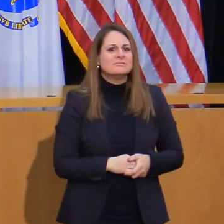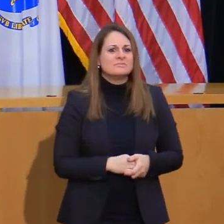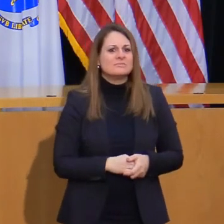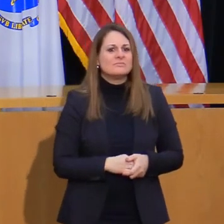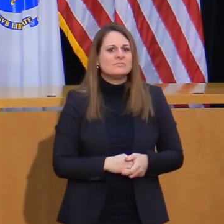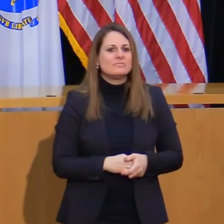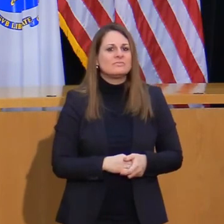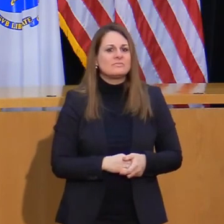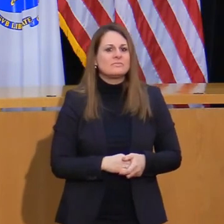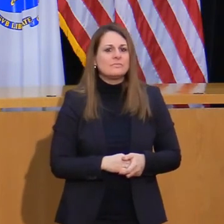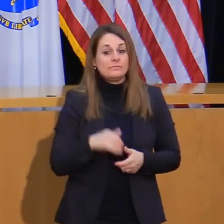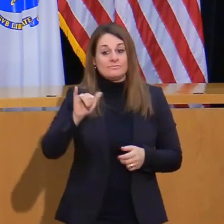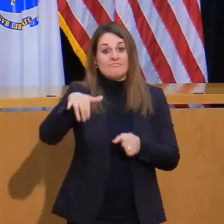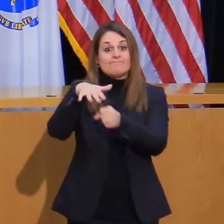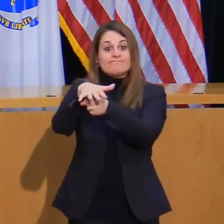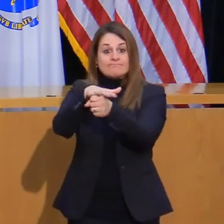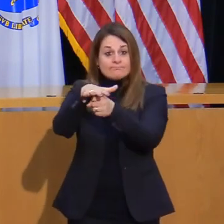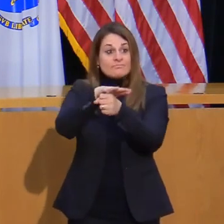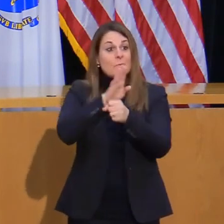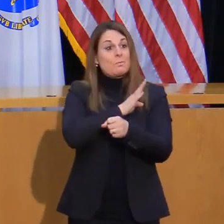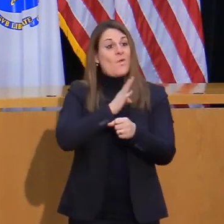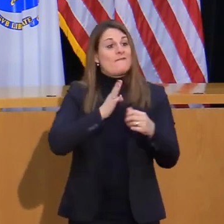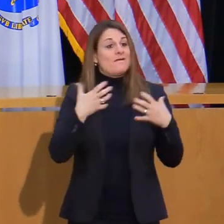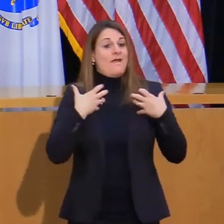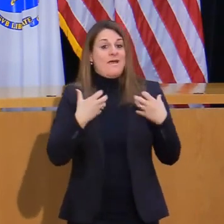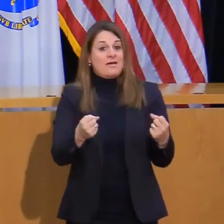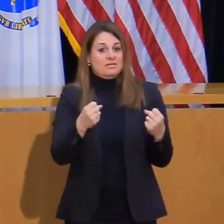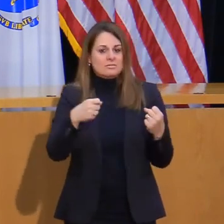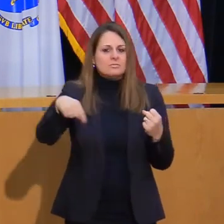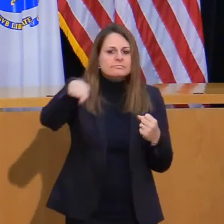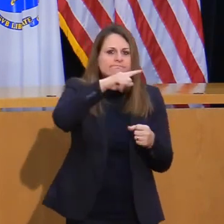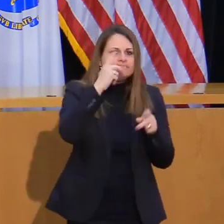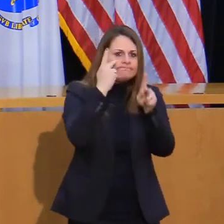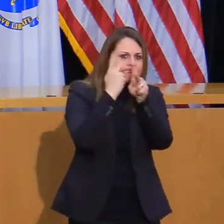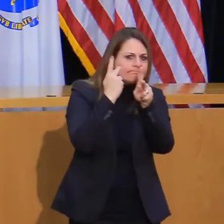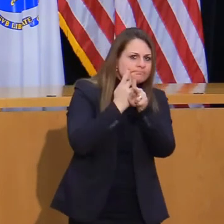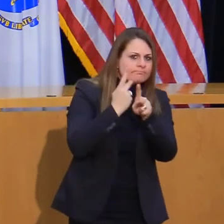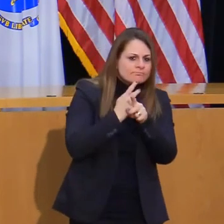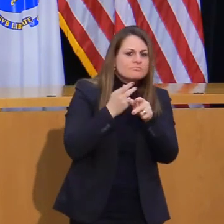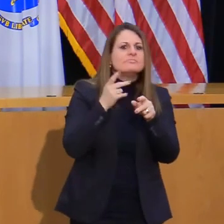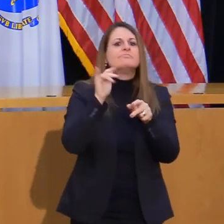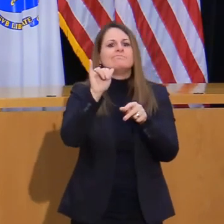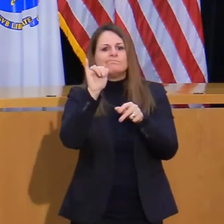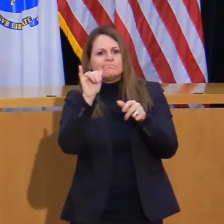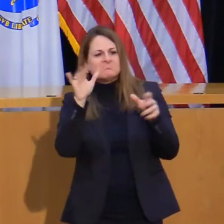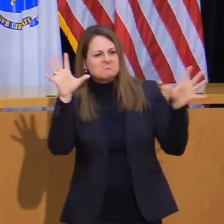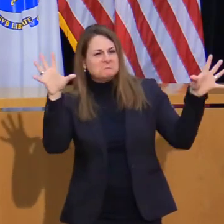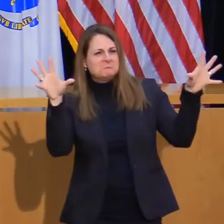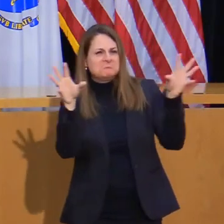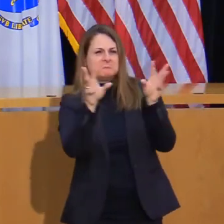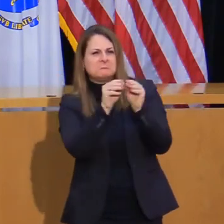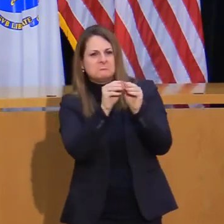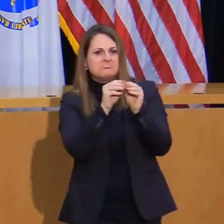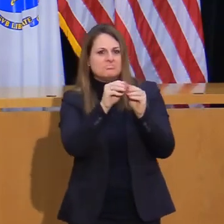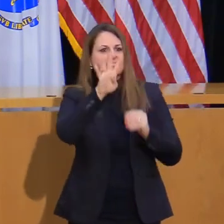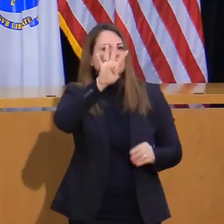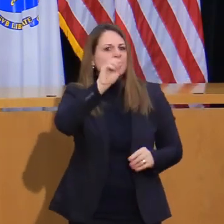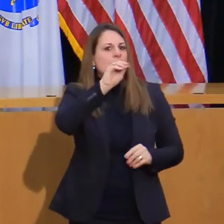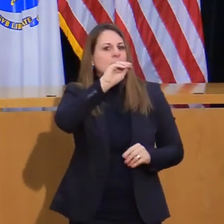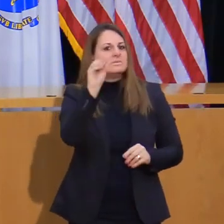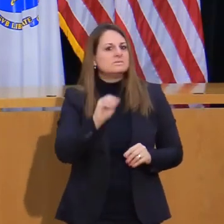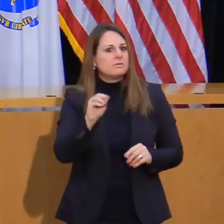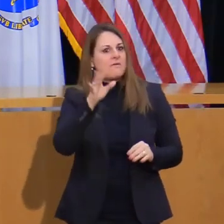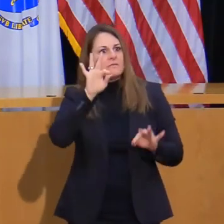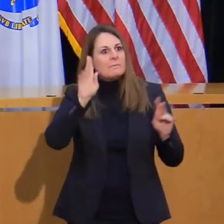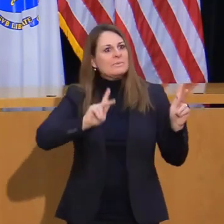administer vaccines for their homebound residents. Homebound residents of the 181 other communities, which represent